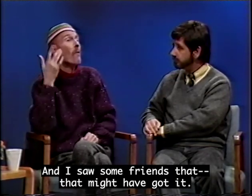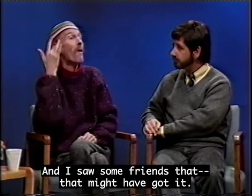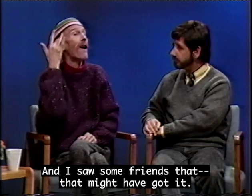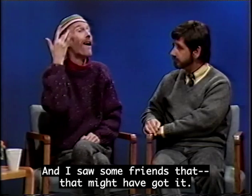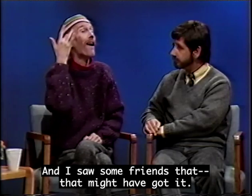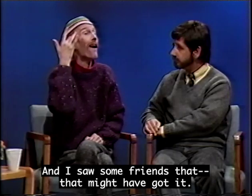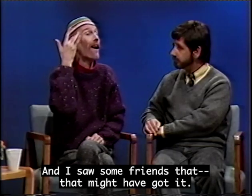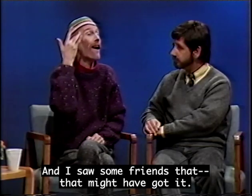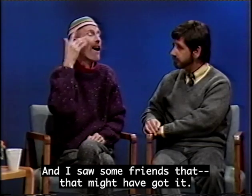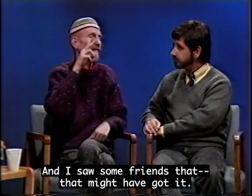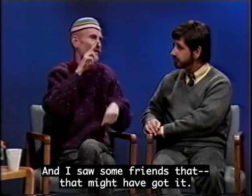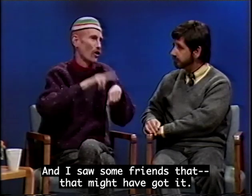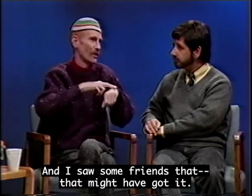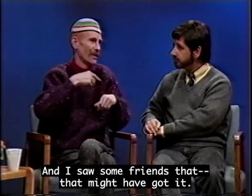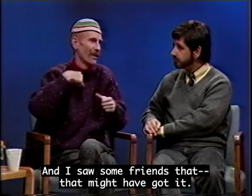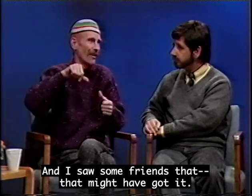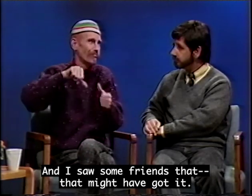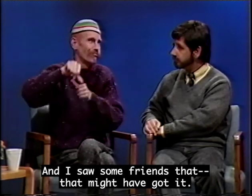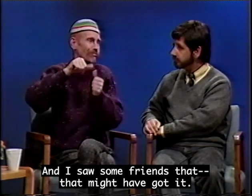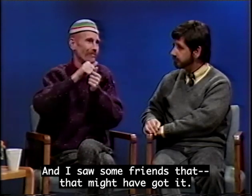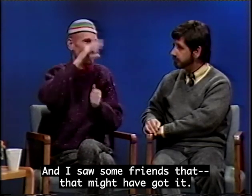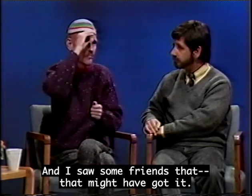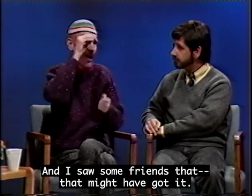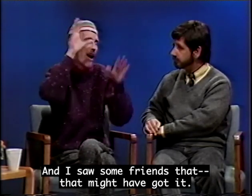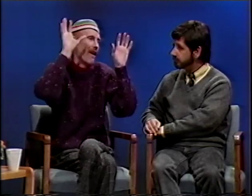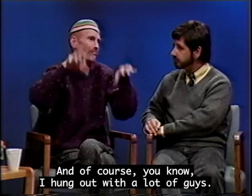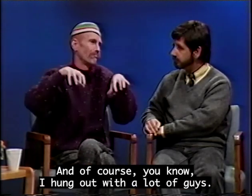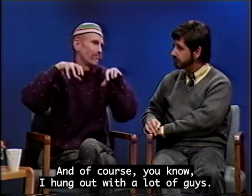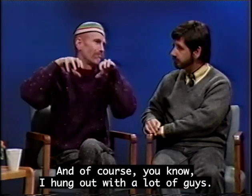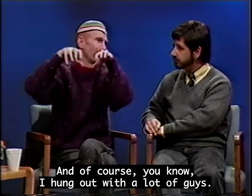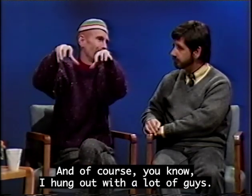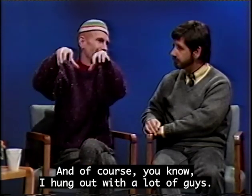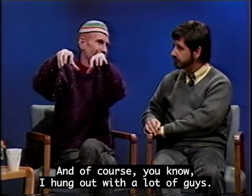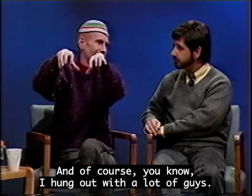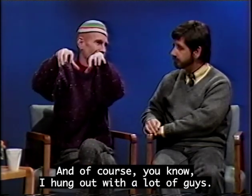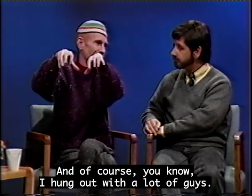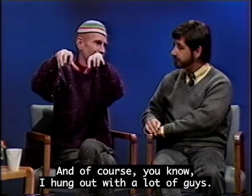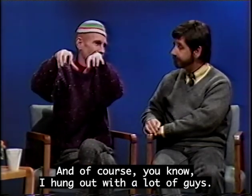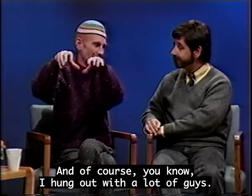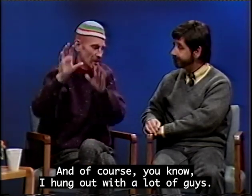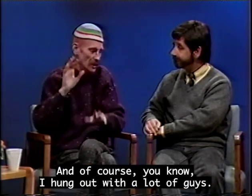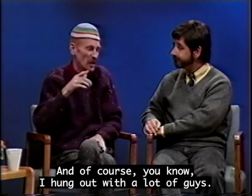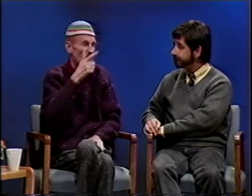And I saw some friends that might have got it. And of course, you know, I hung out with a lot of guys.